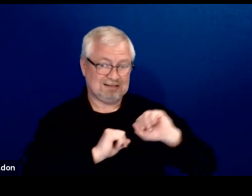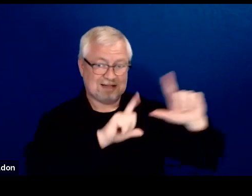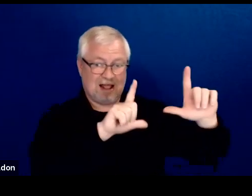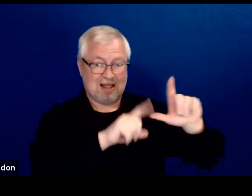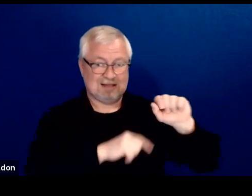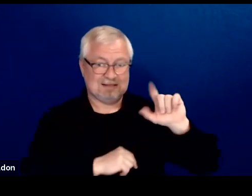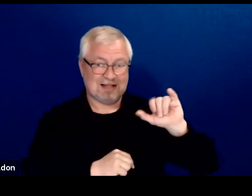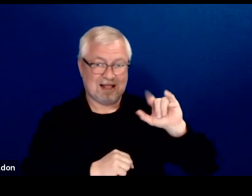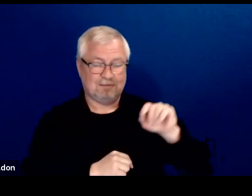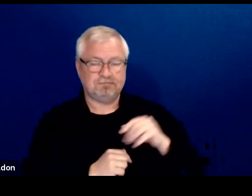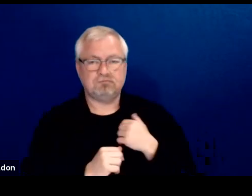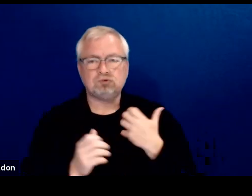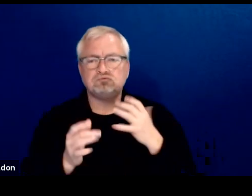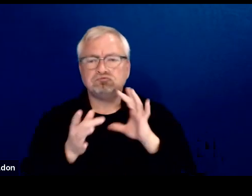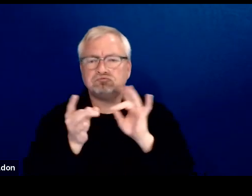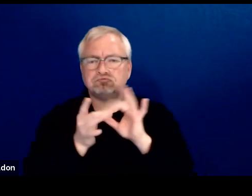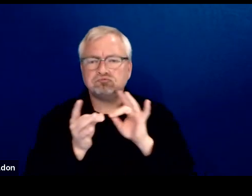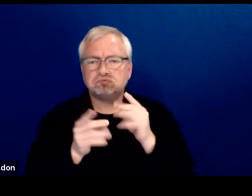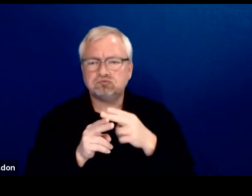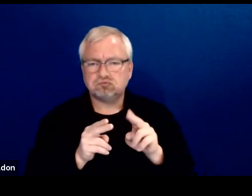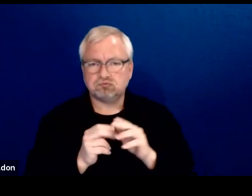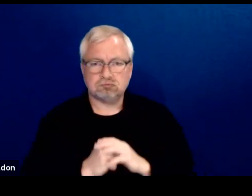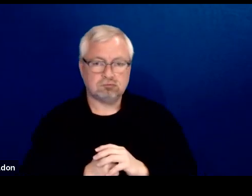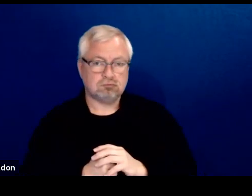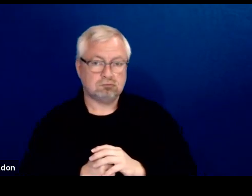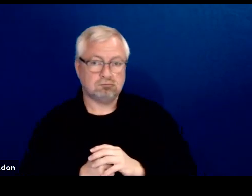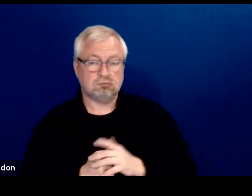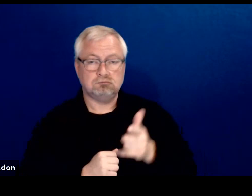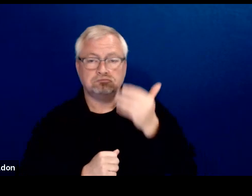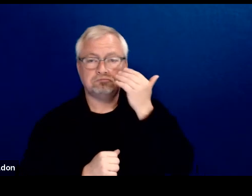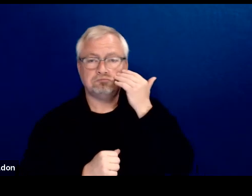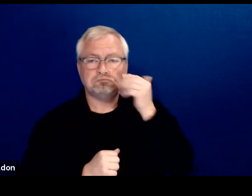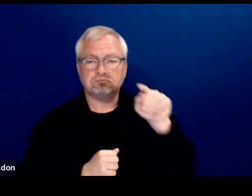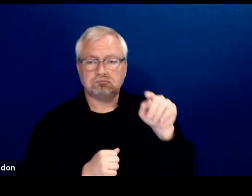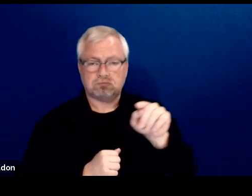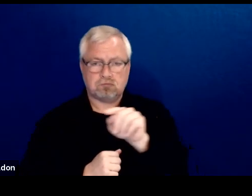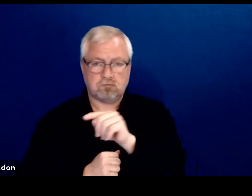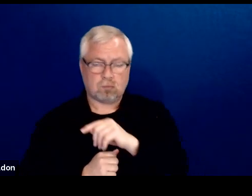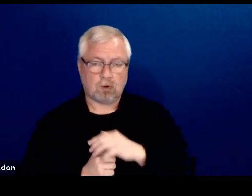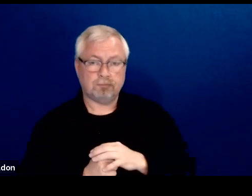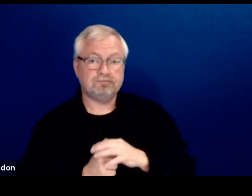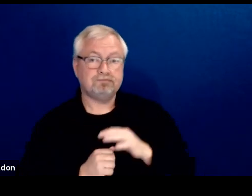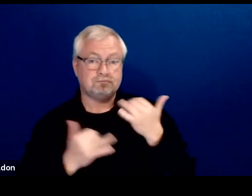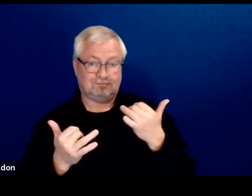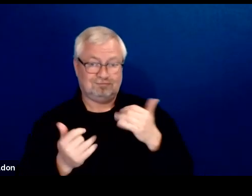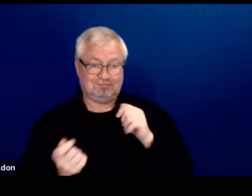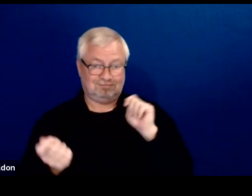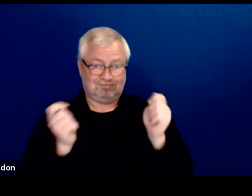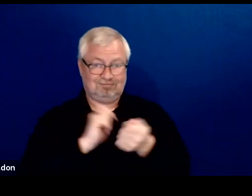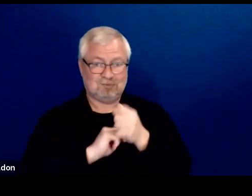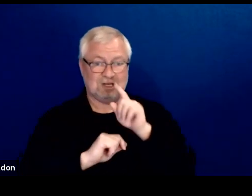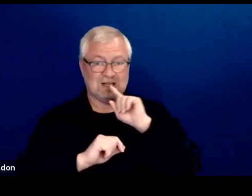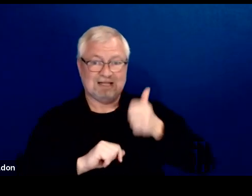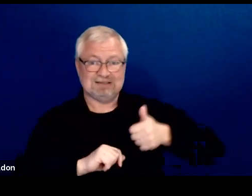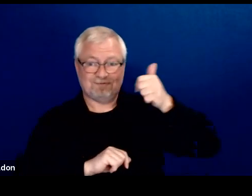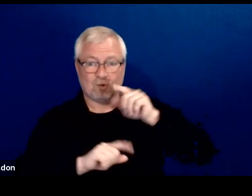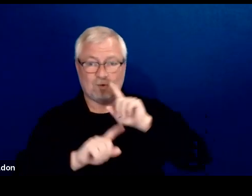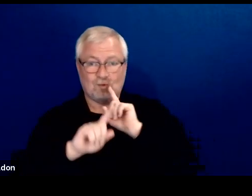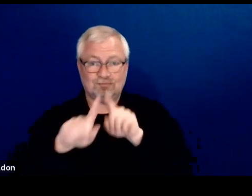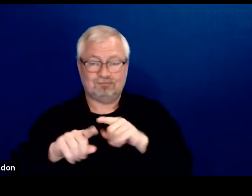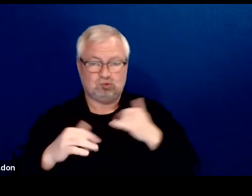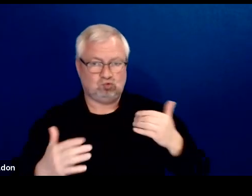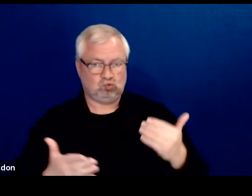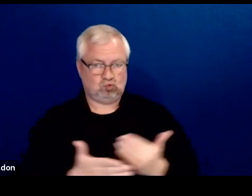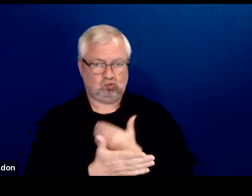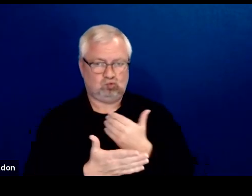that as we redid the executive order, one of the things you're going to find in the executive order is me asking my commissioners